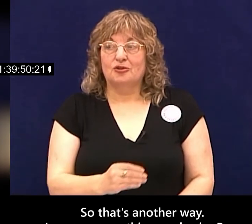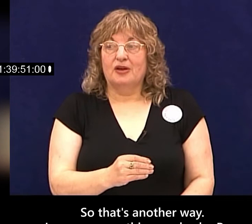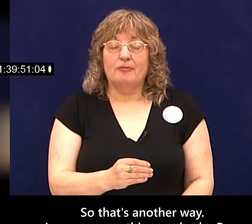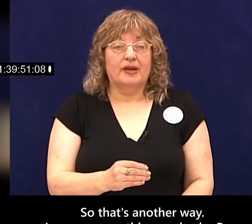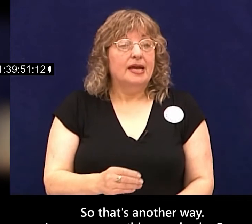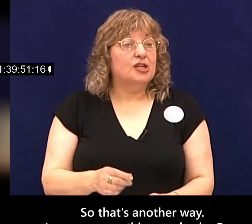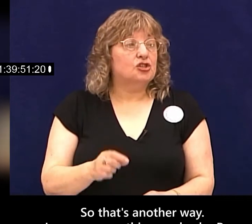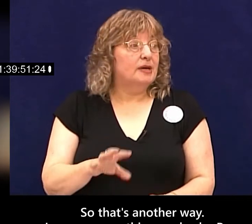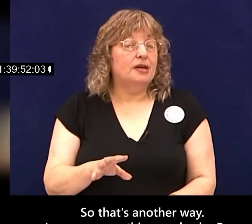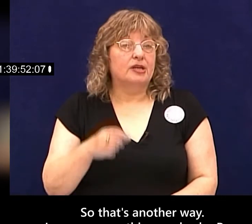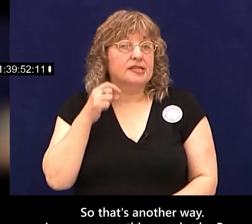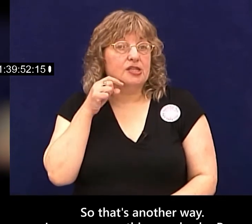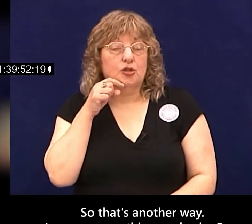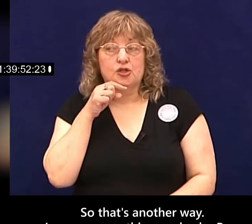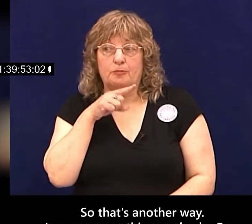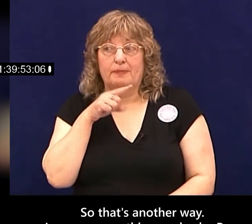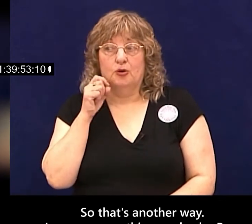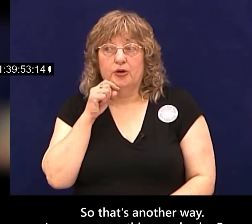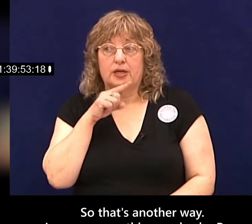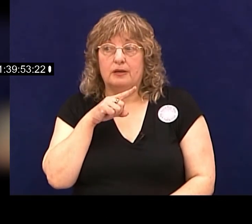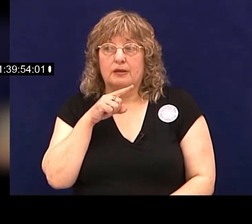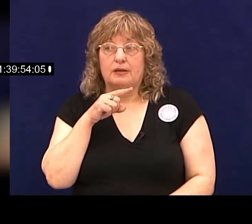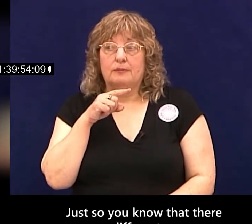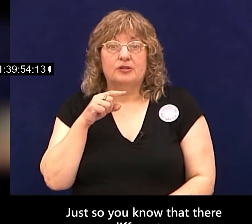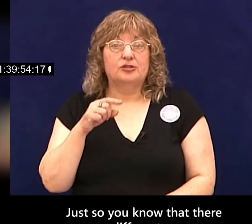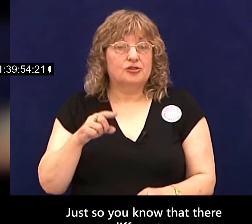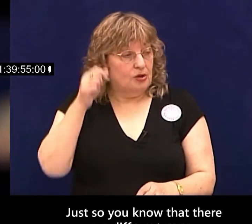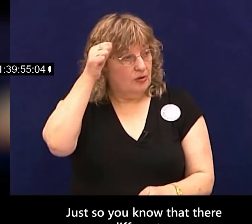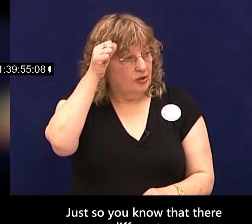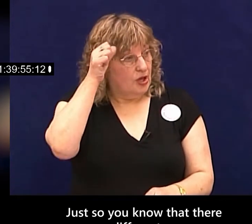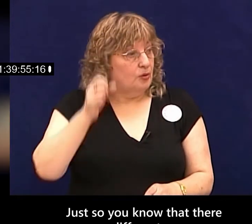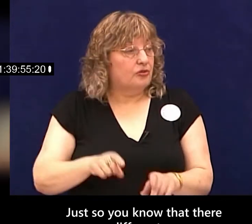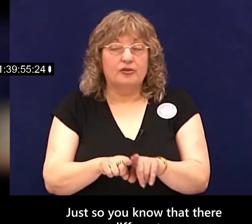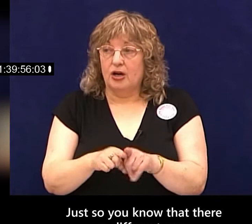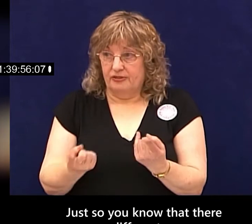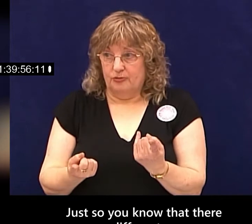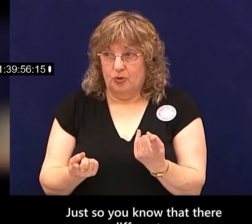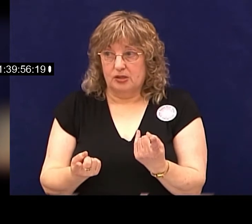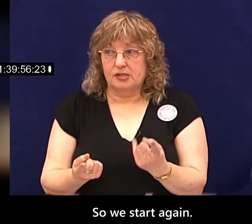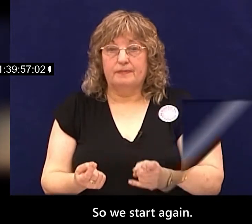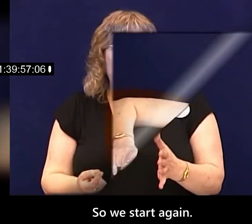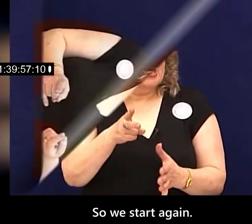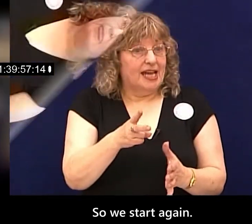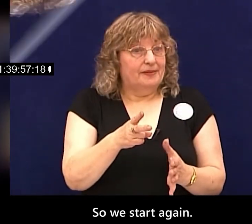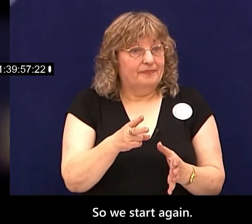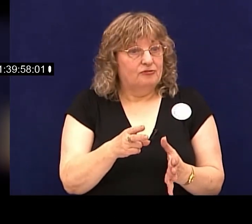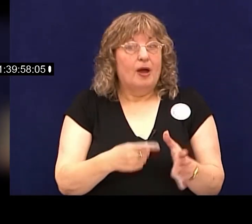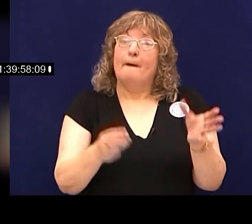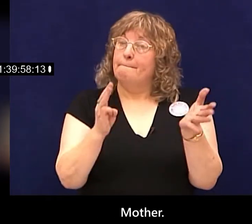way of remember. In some areas, this can also be boy. But you just so you'll know that there are different ones. Right, so we start again.